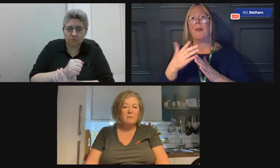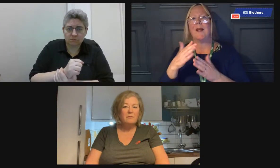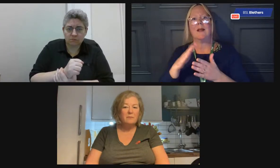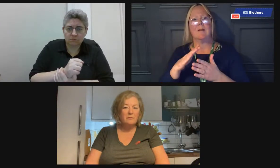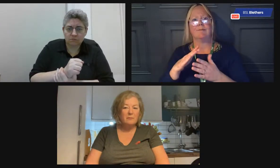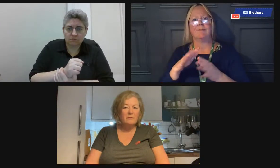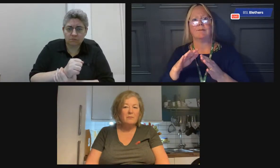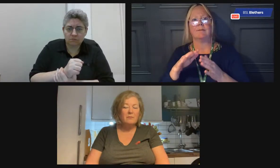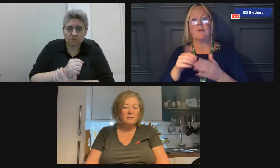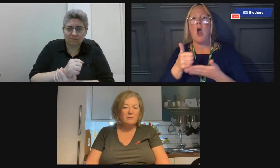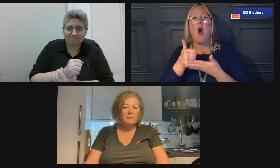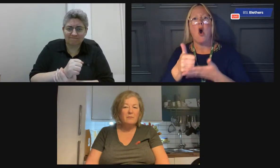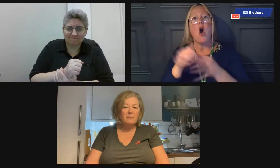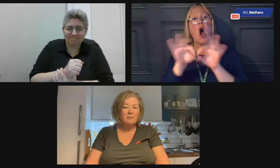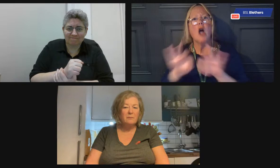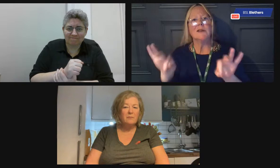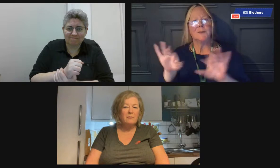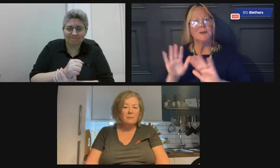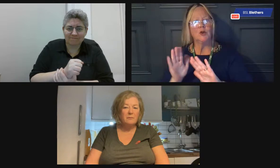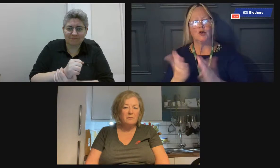digital project,